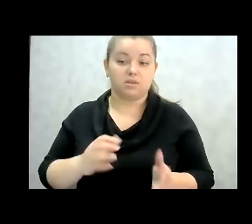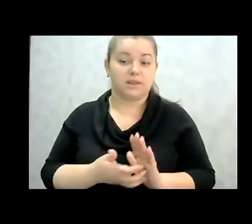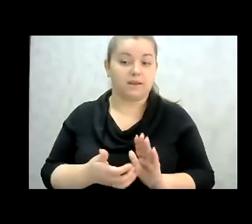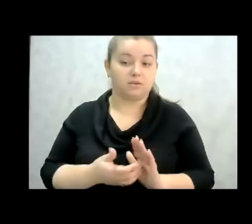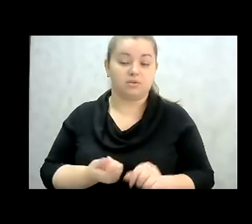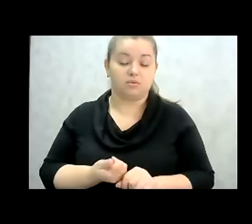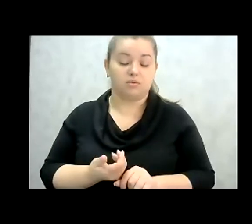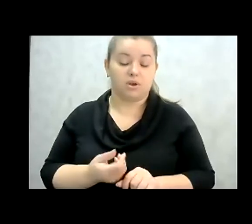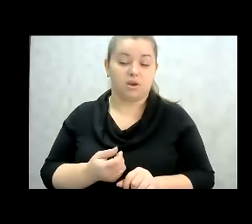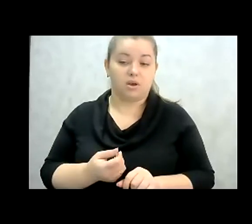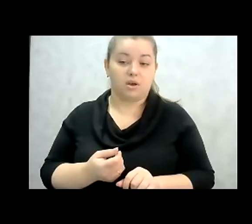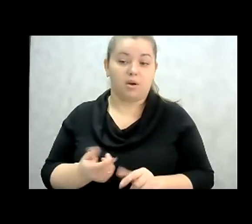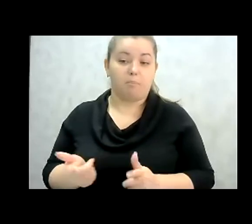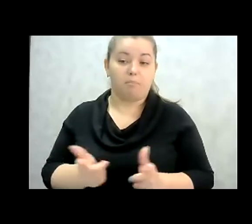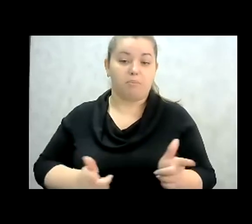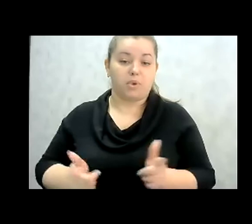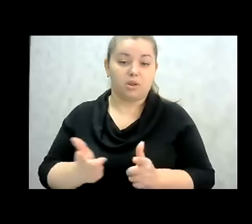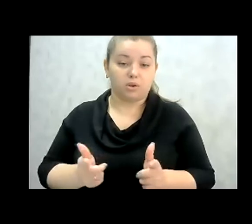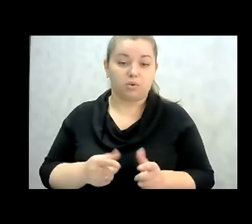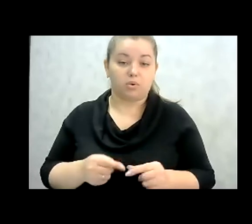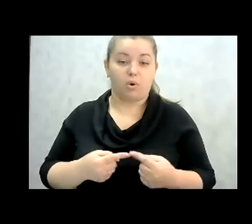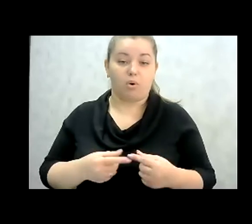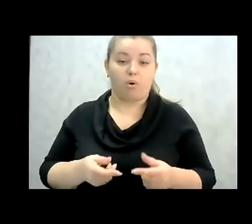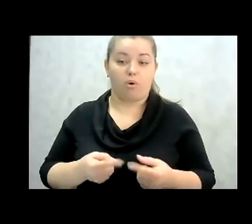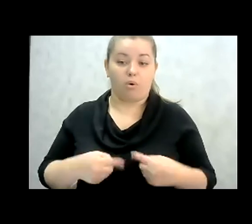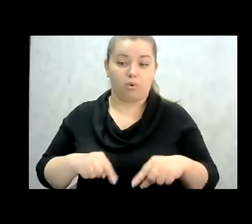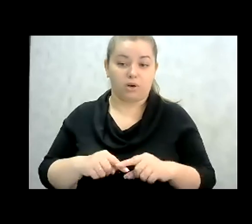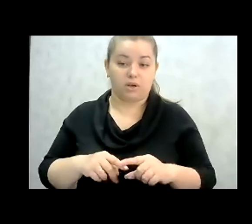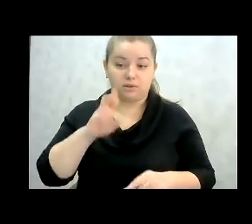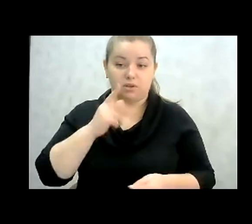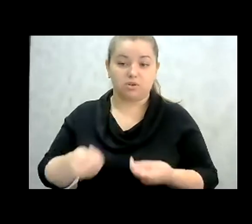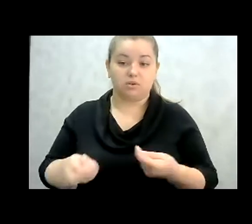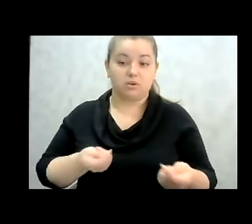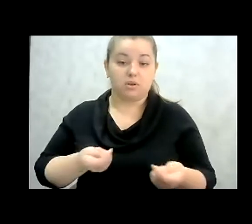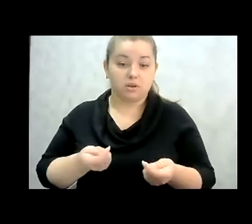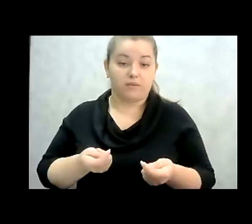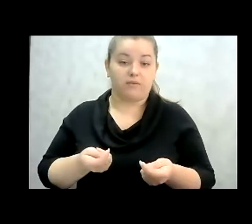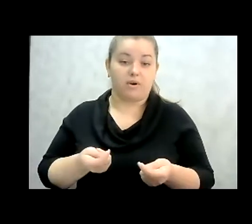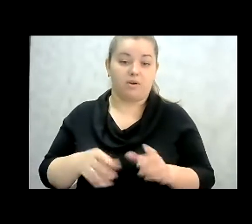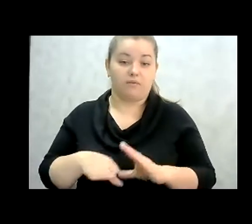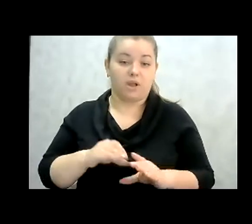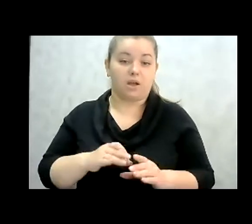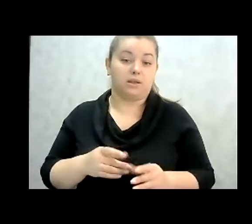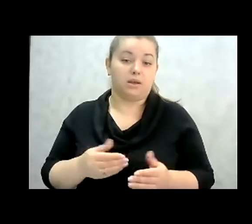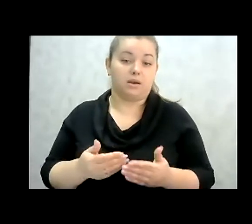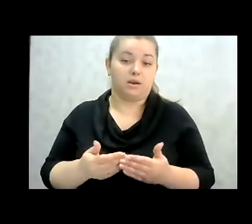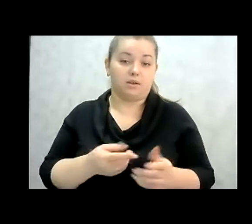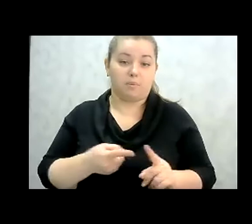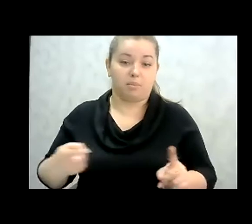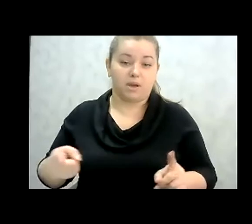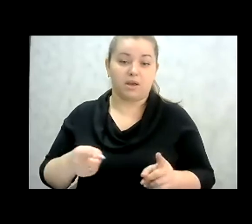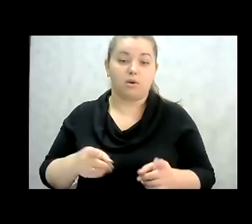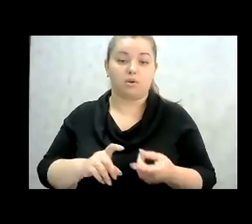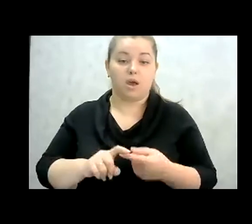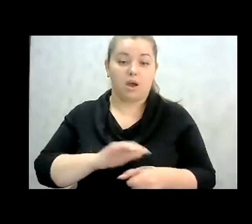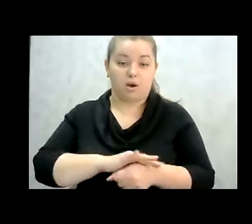implement their rights. In our reports, we also make note that not all authorities were ready to